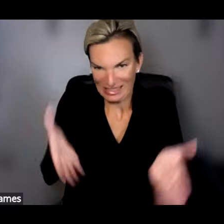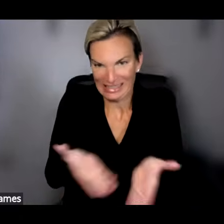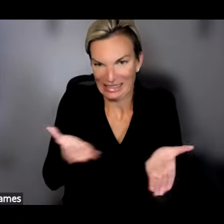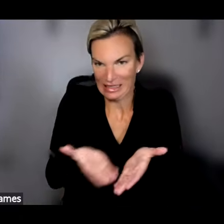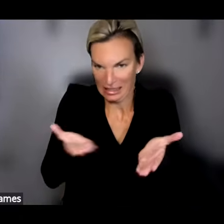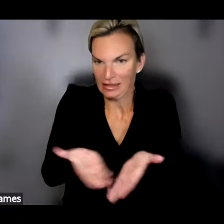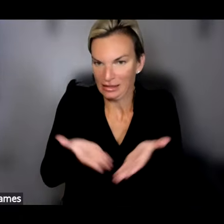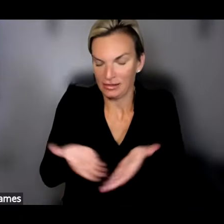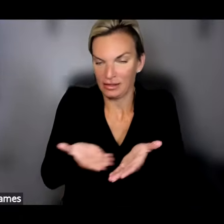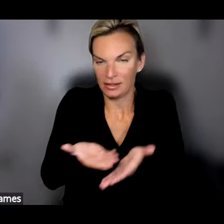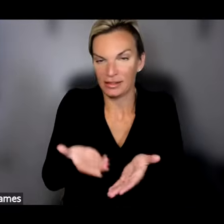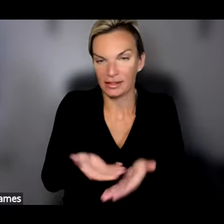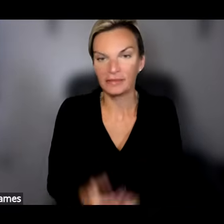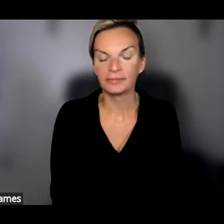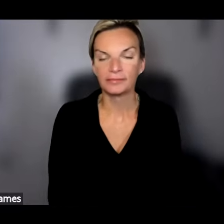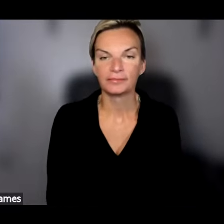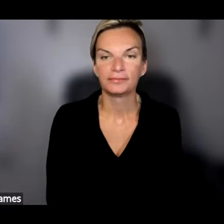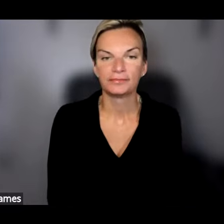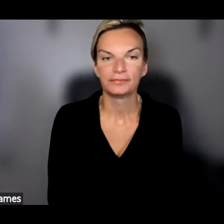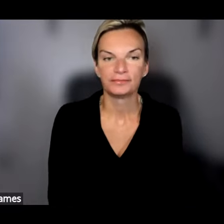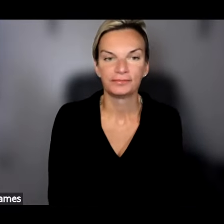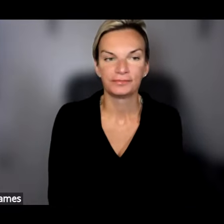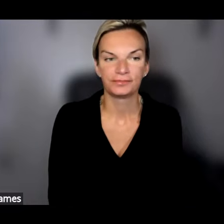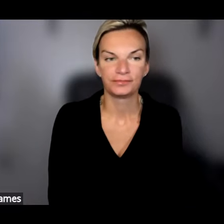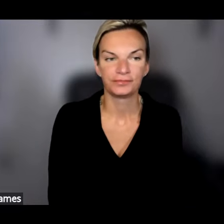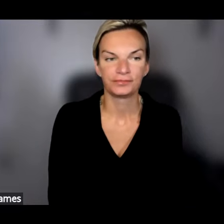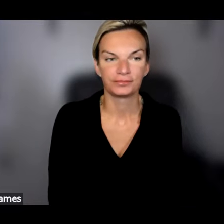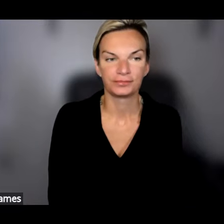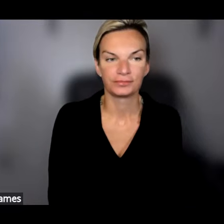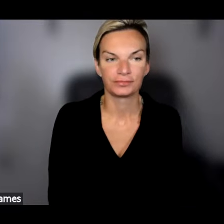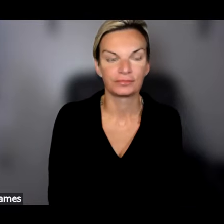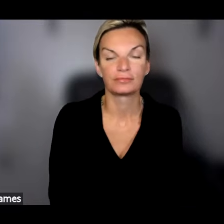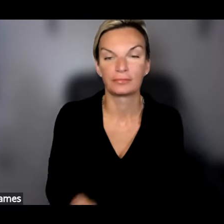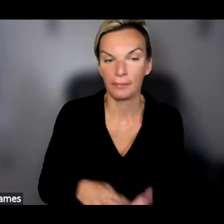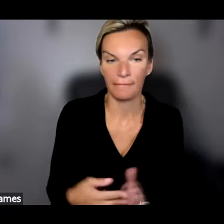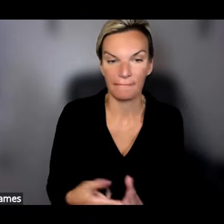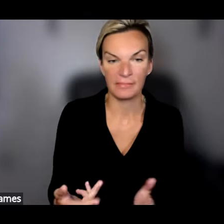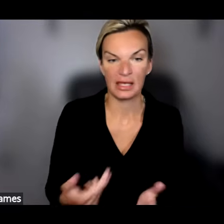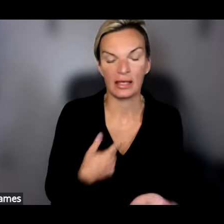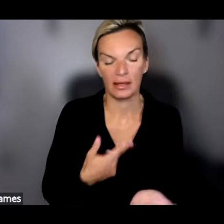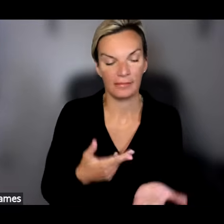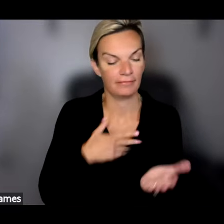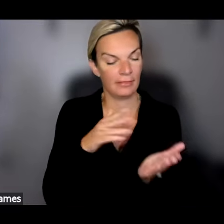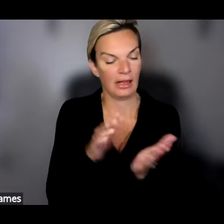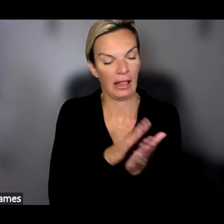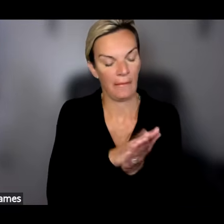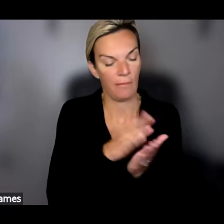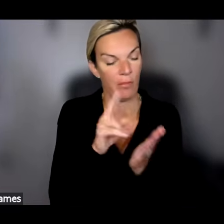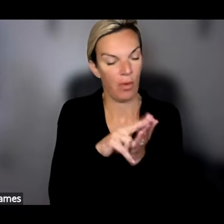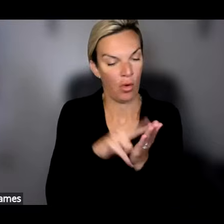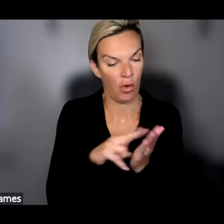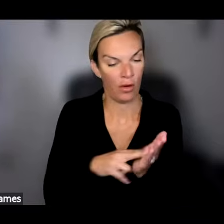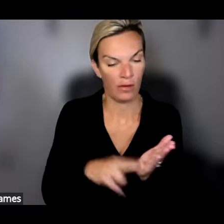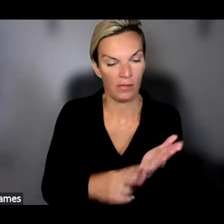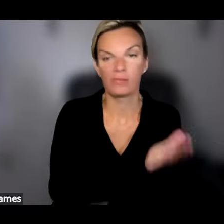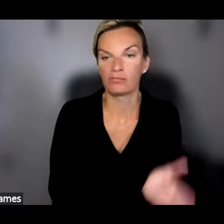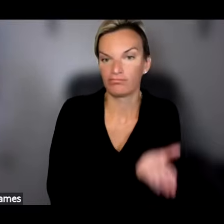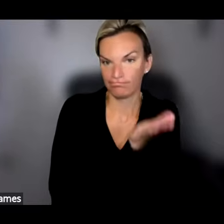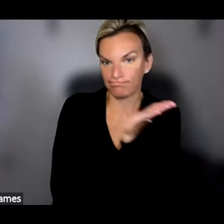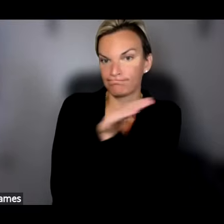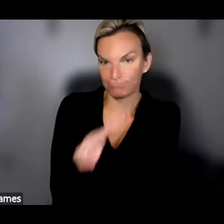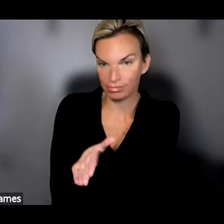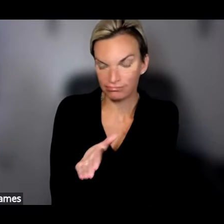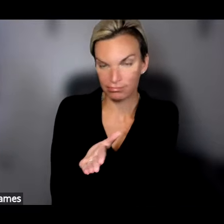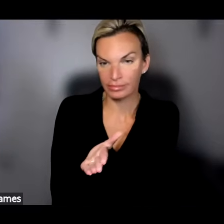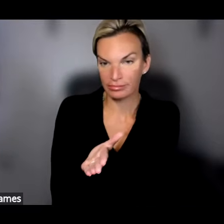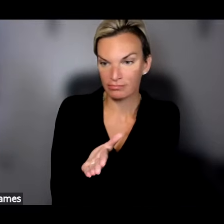Whether that is from one person handing the clipboard to the next person after they've signed it, or what, I